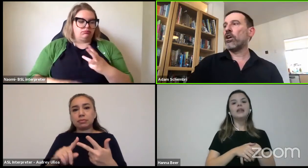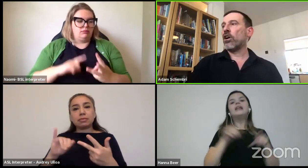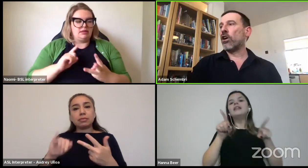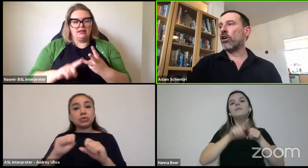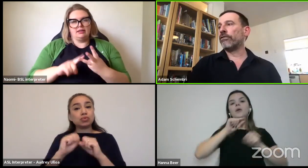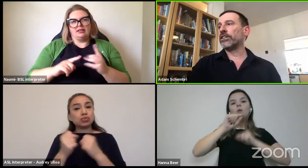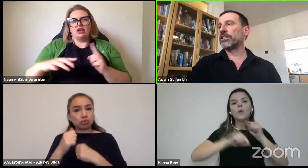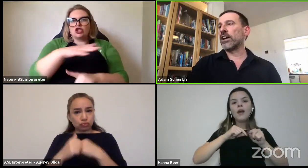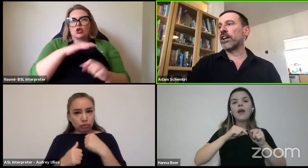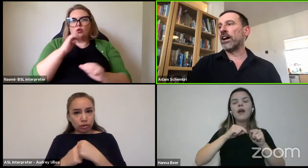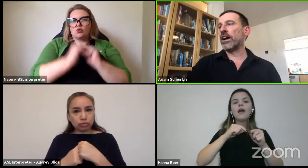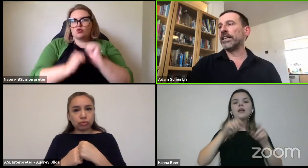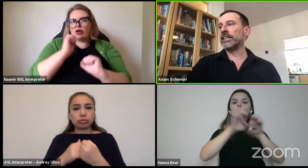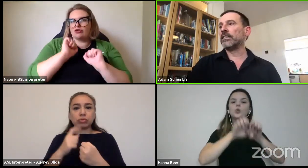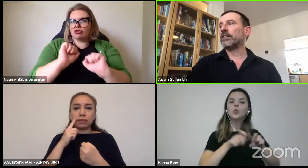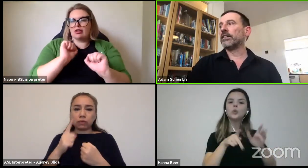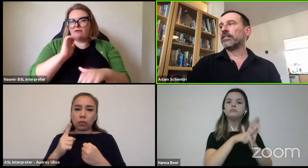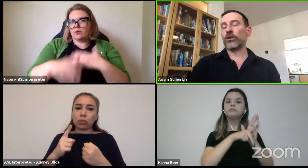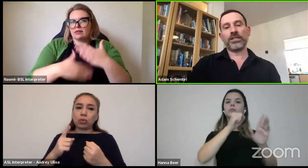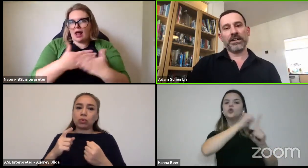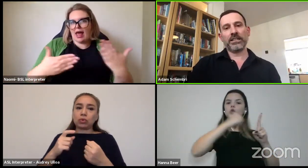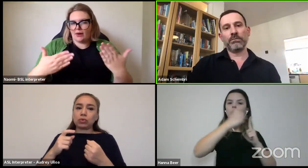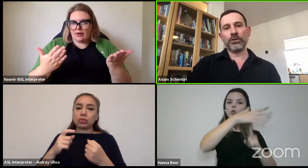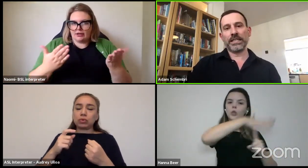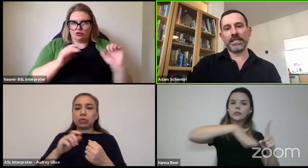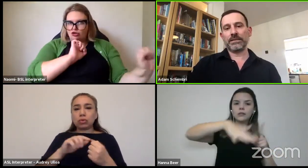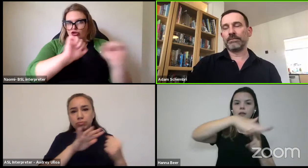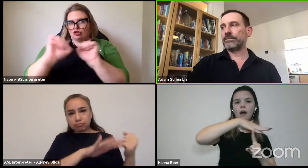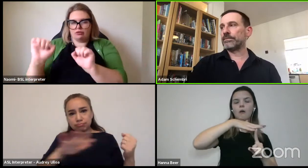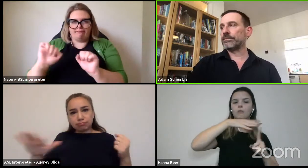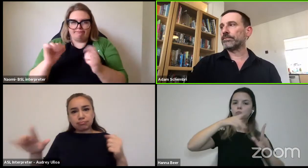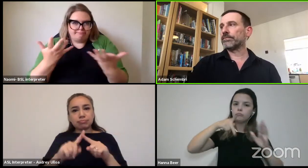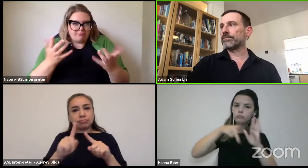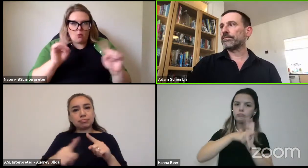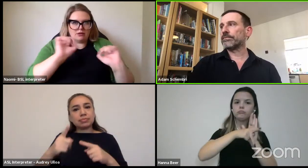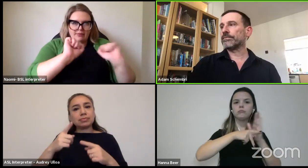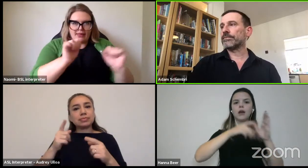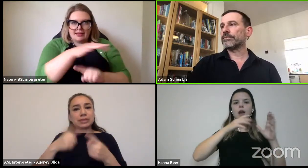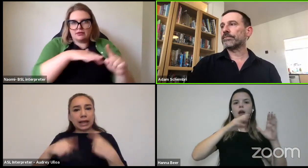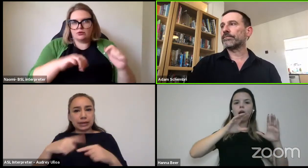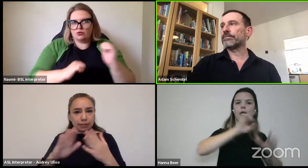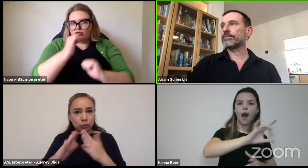structure of those signing communities.